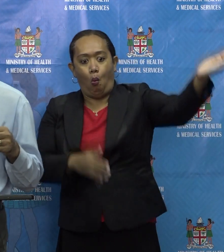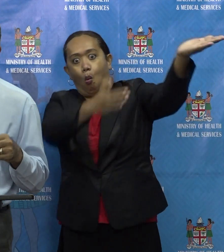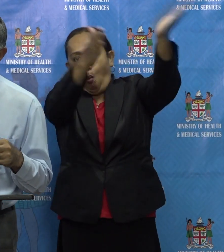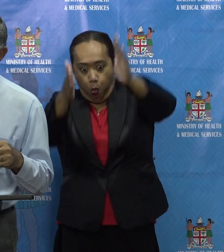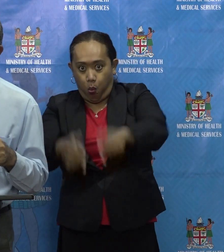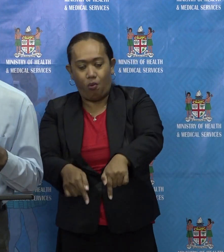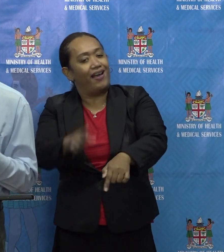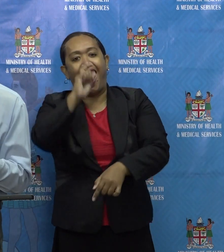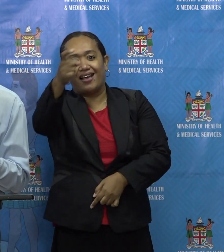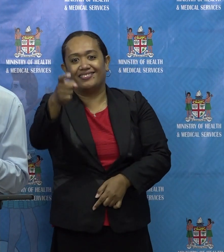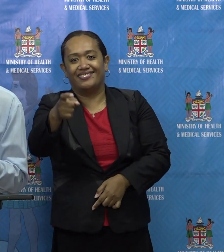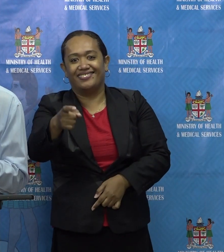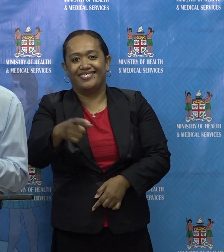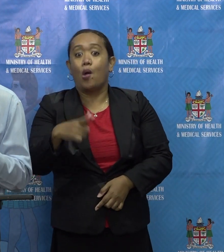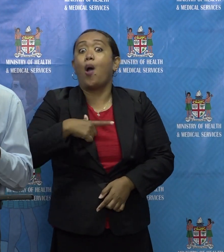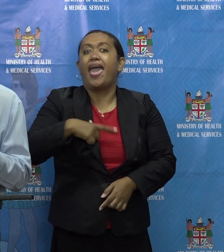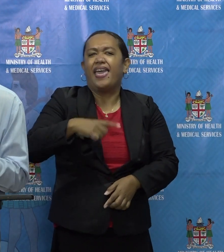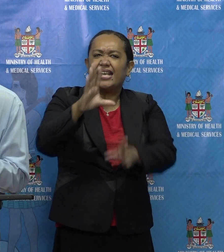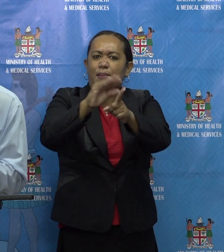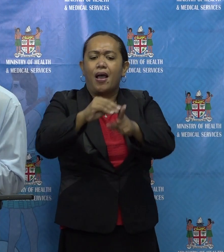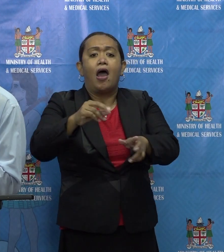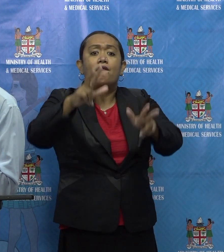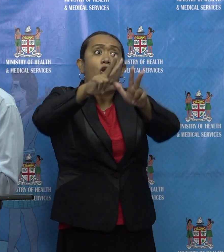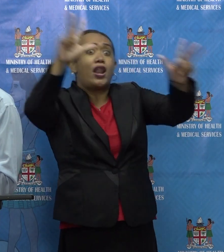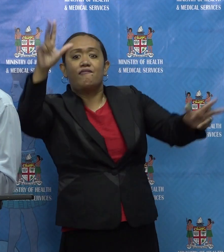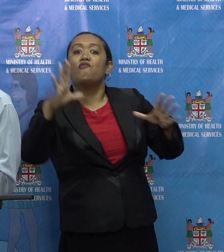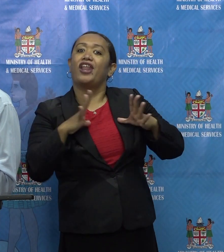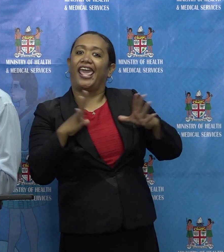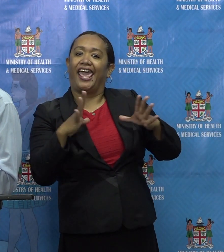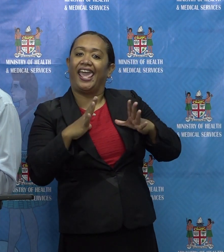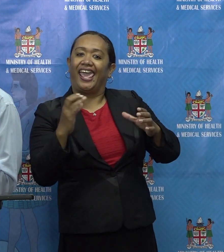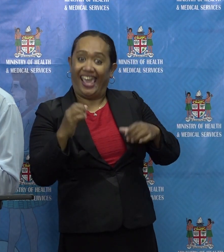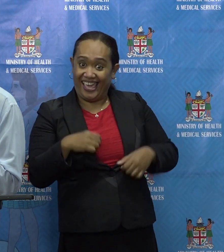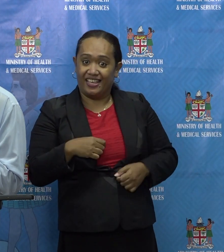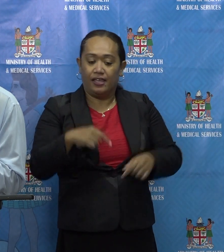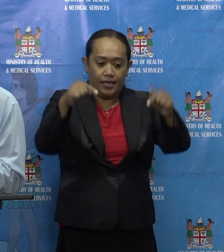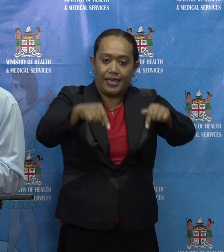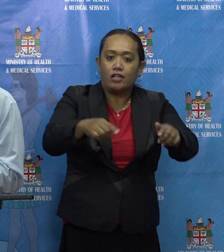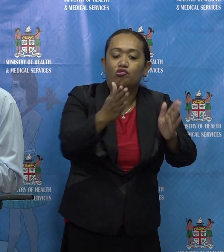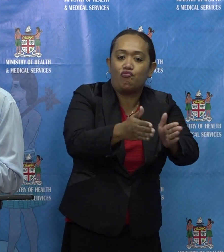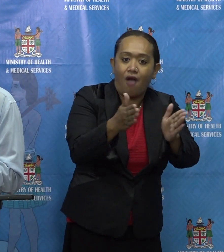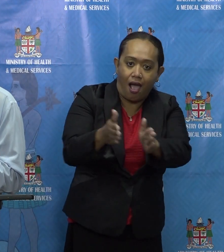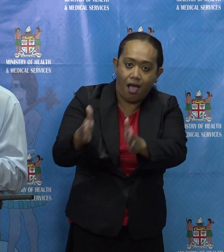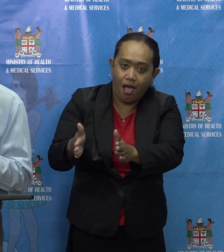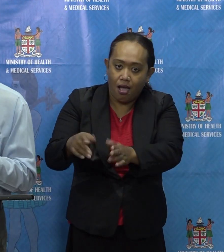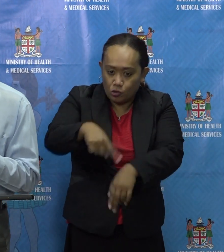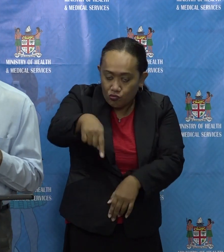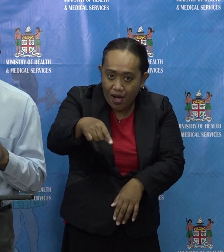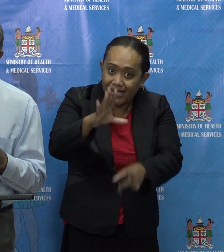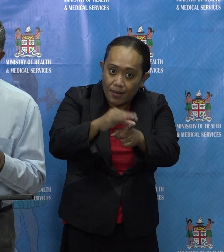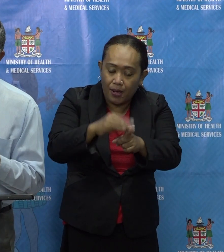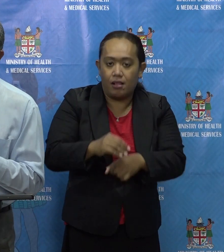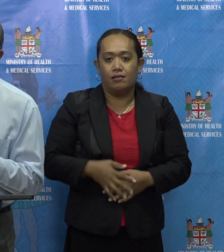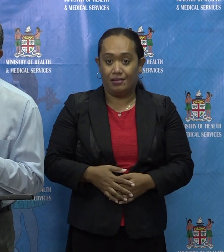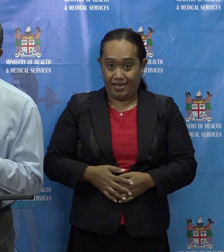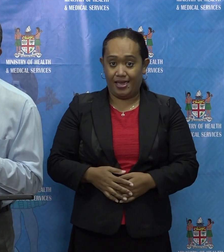that I also said that contact tracing details will be taken at each part of every border. So we expect that if you